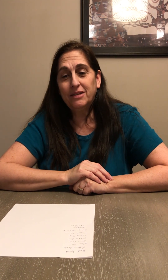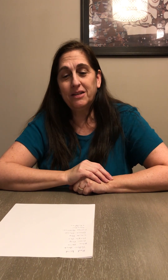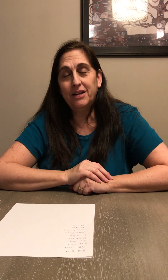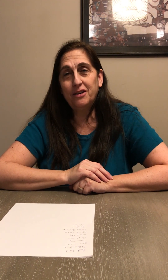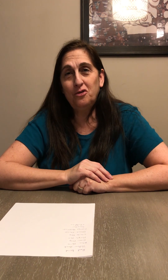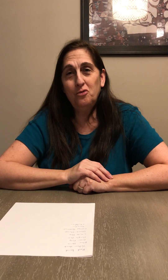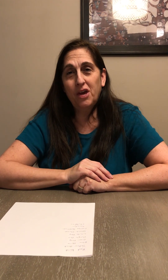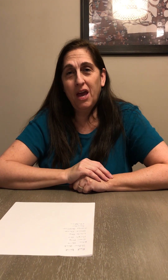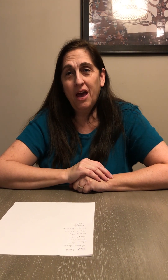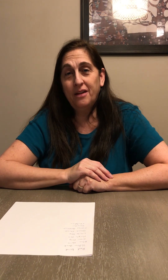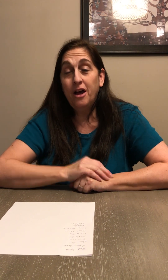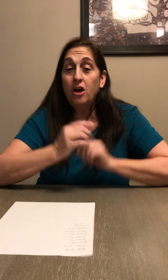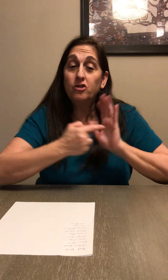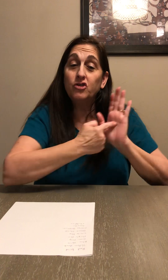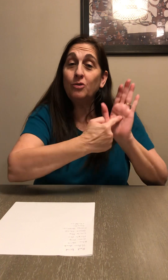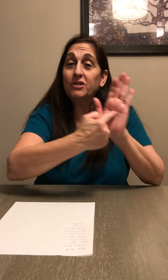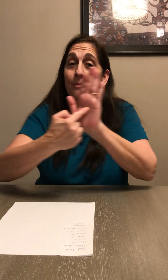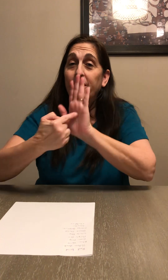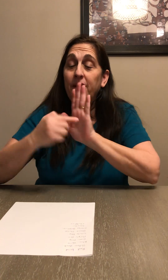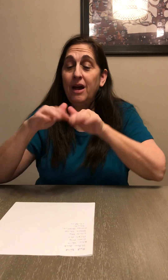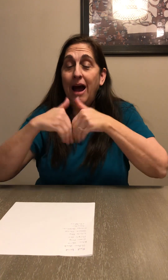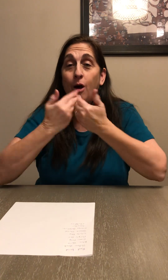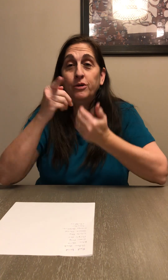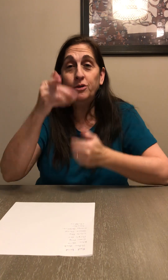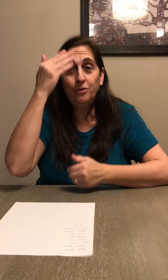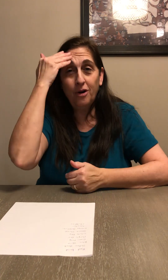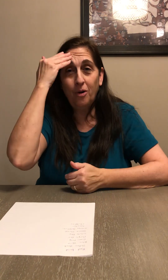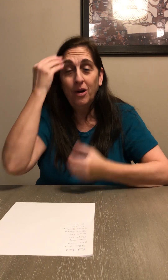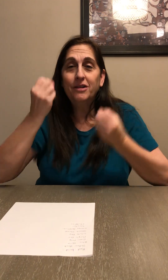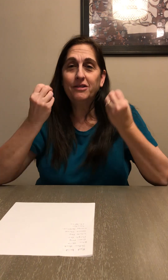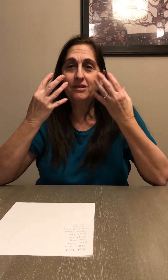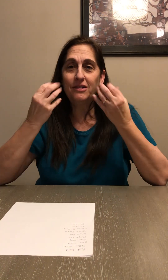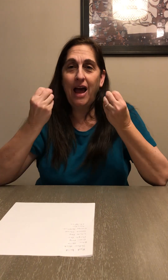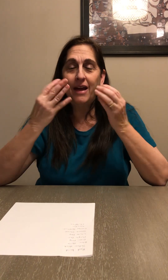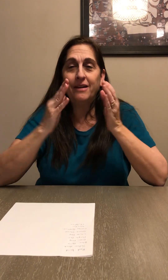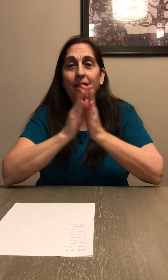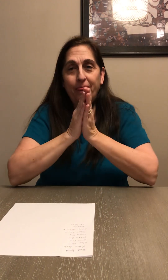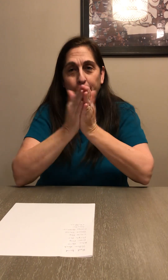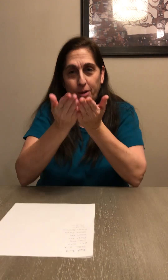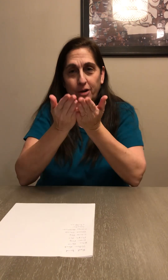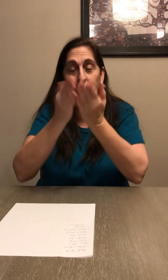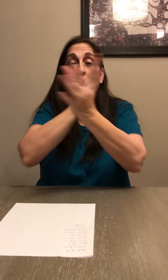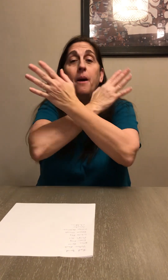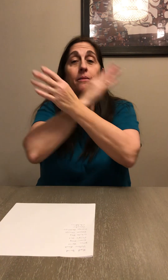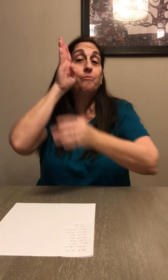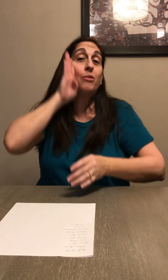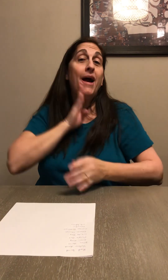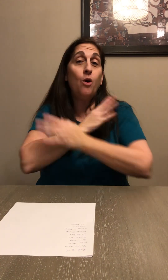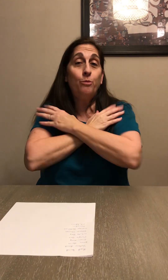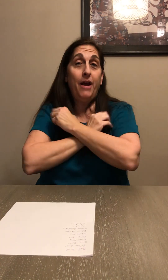it and you can show somebody how you know to sign the book. Brown bear,